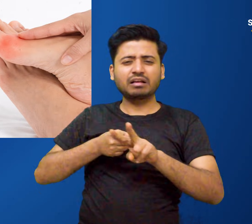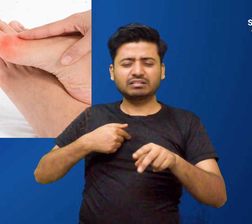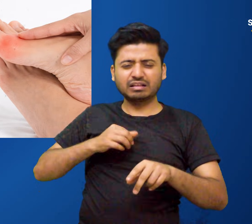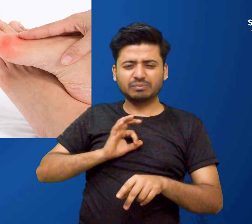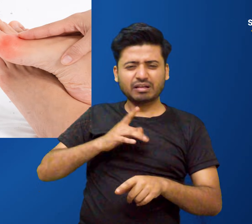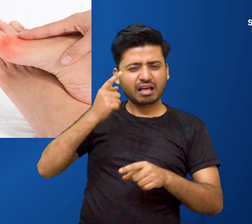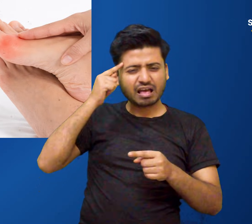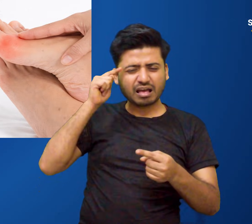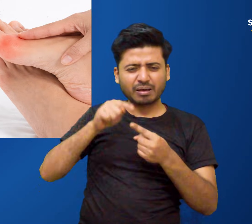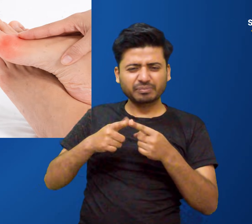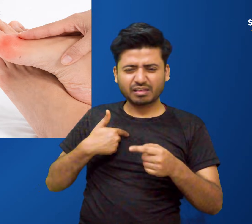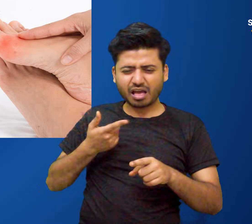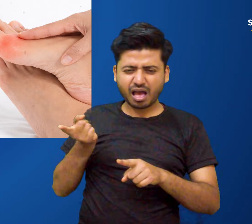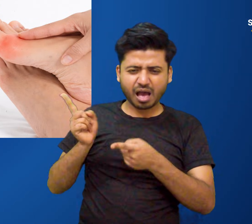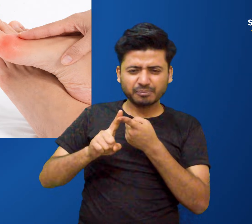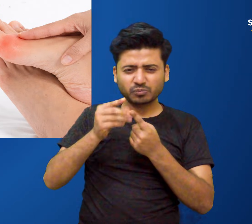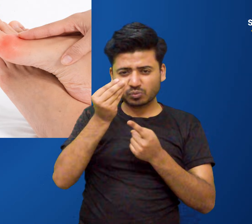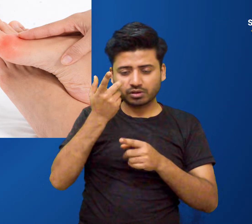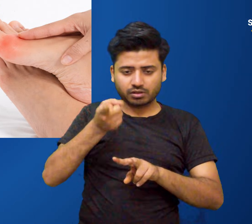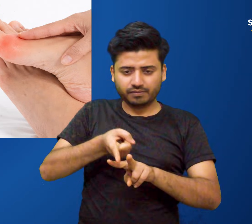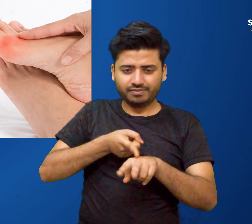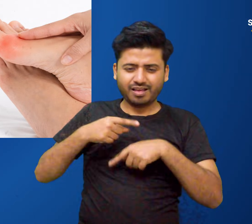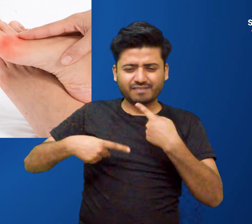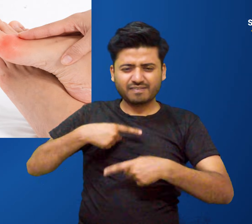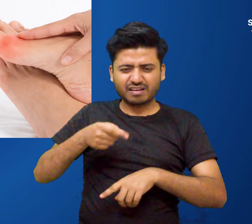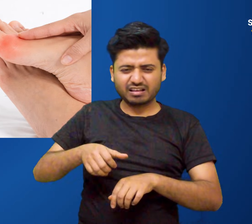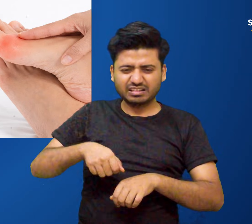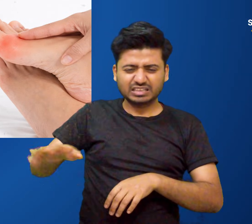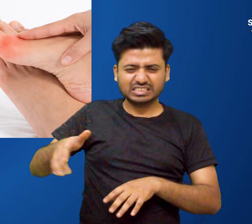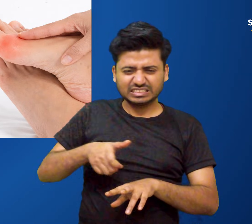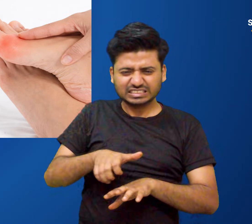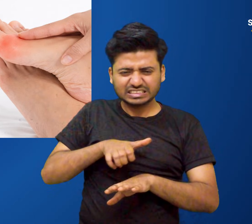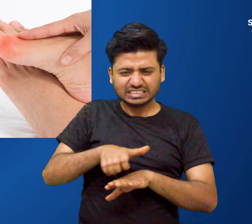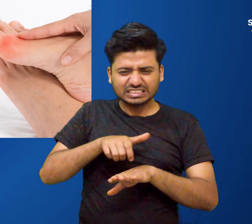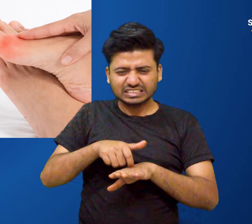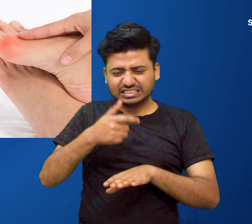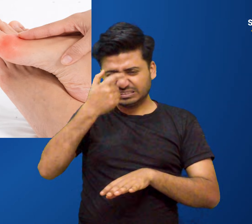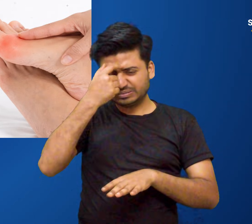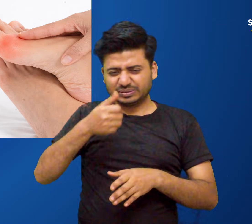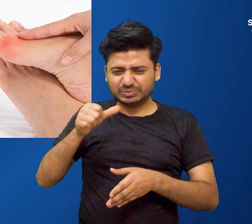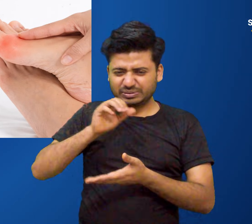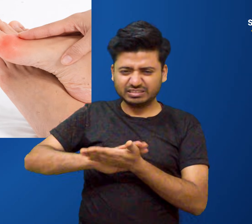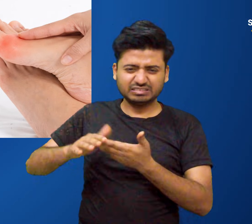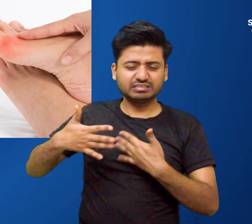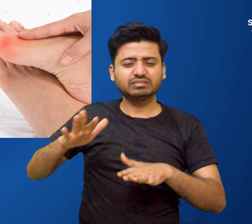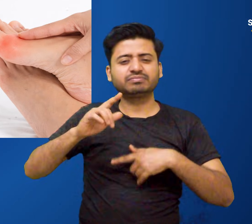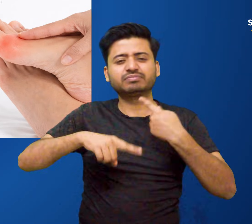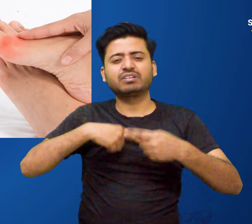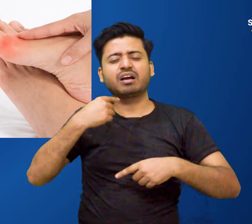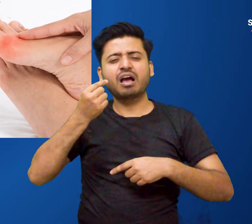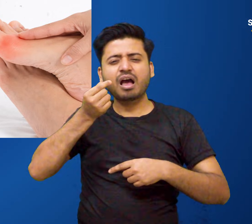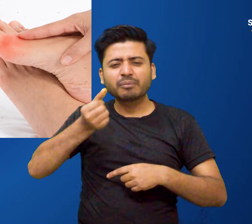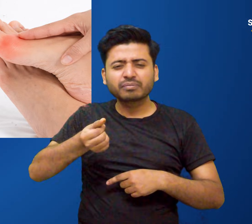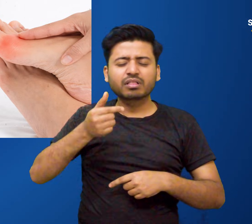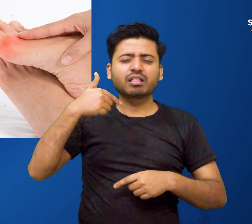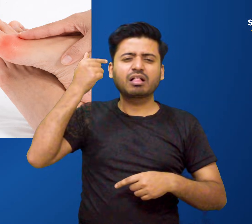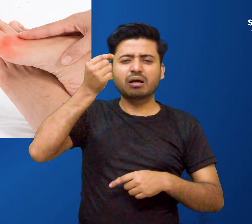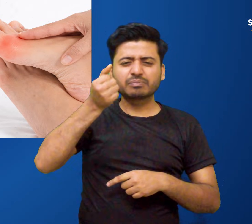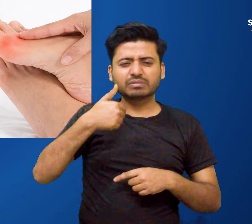if exposed to dirty environments. How to choose healthier flip-flops if you aren't ready to give them up? Look for these features recommended by